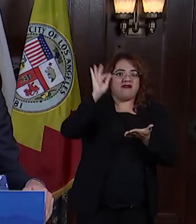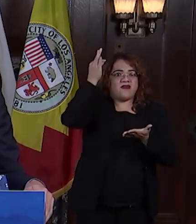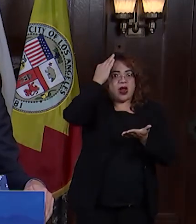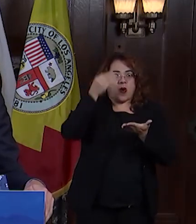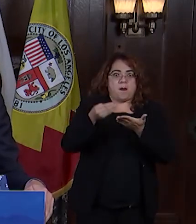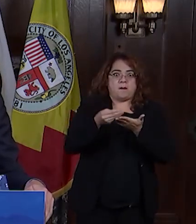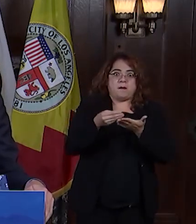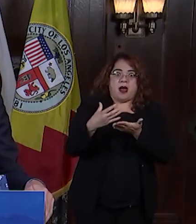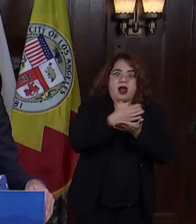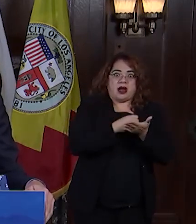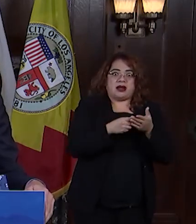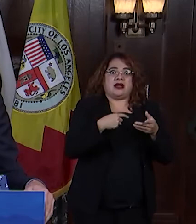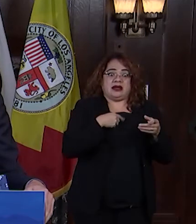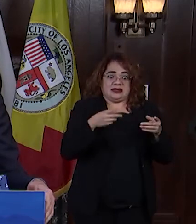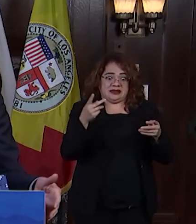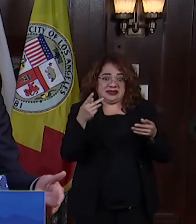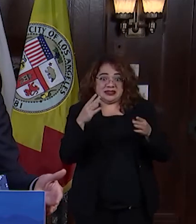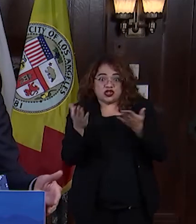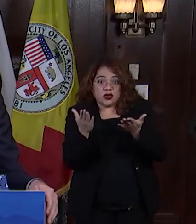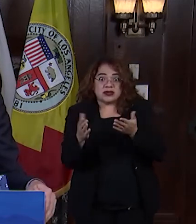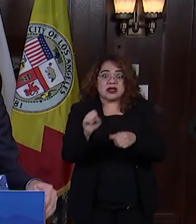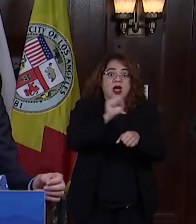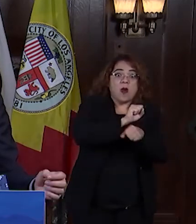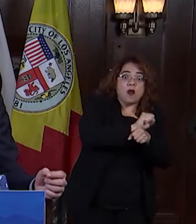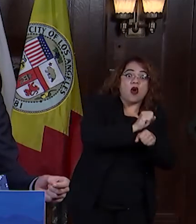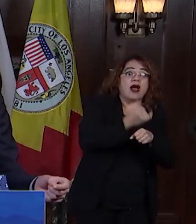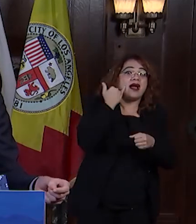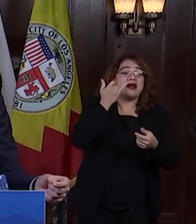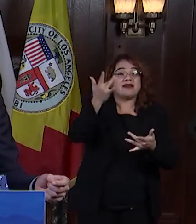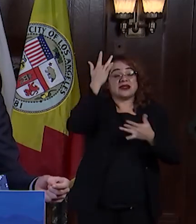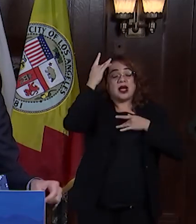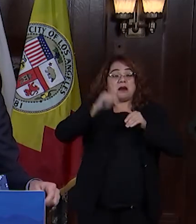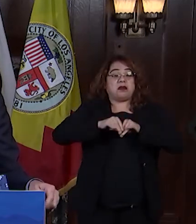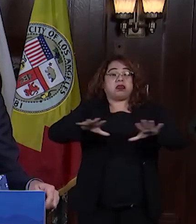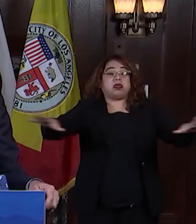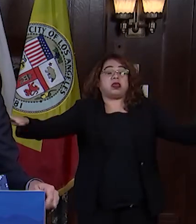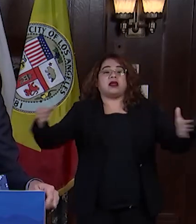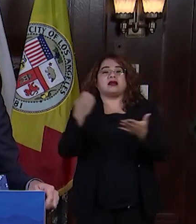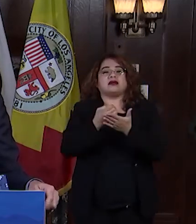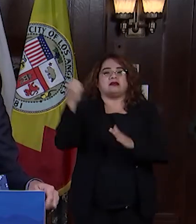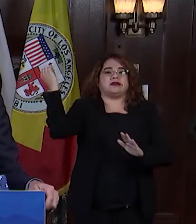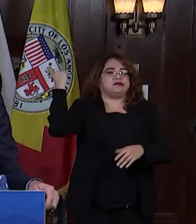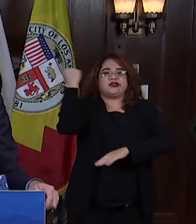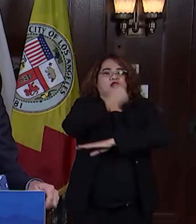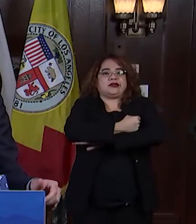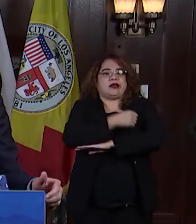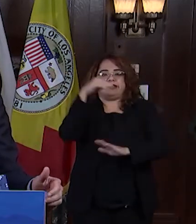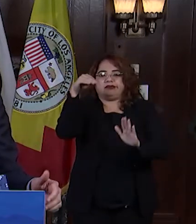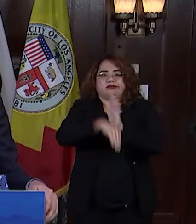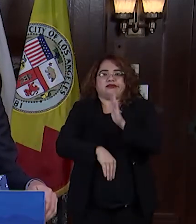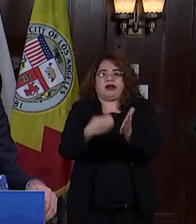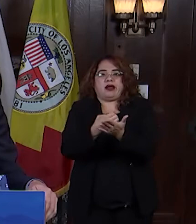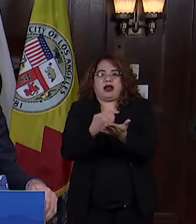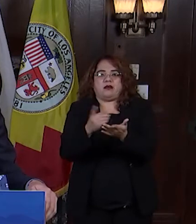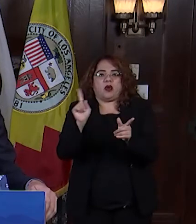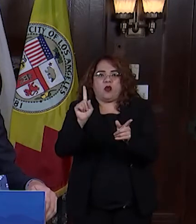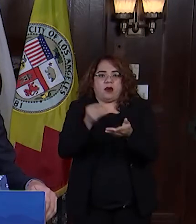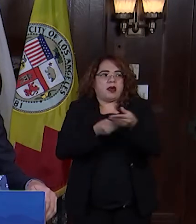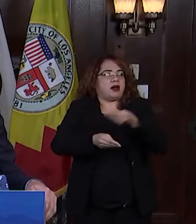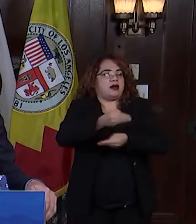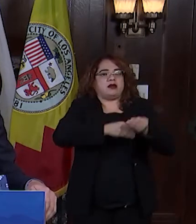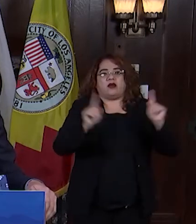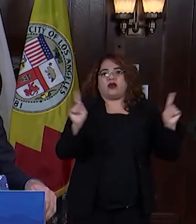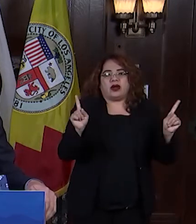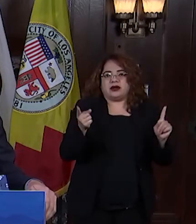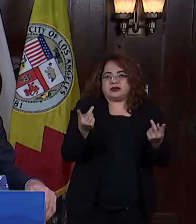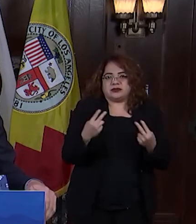that we keep more people employed and more services for the people here in LA. So we really all have a stake in this together. Thank you, Claudia. Next